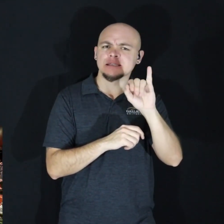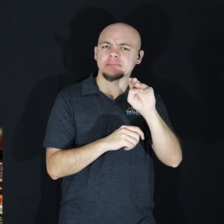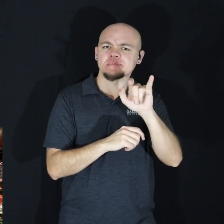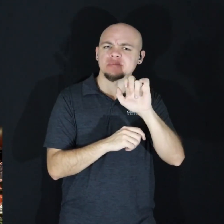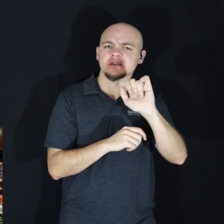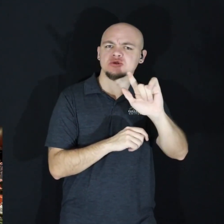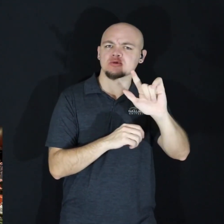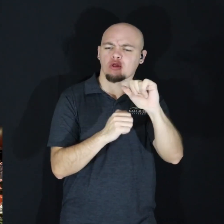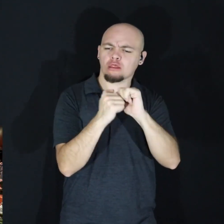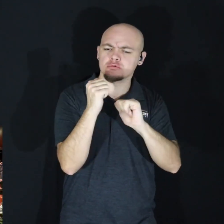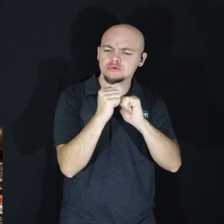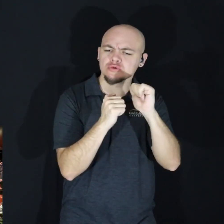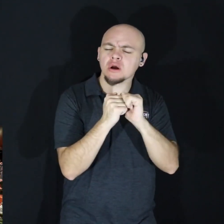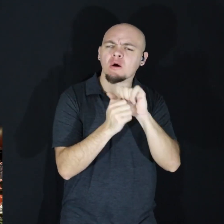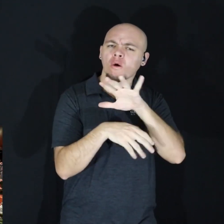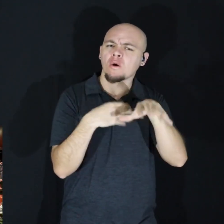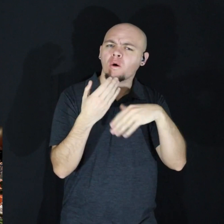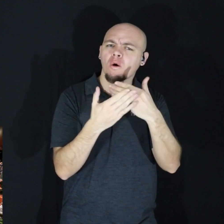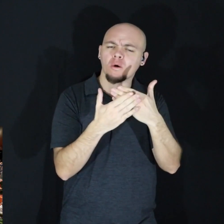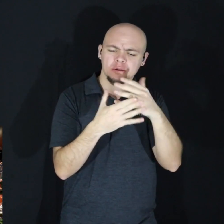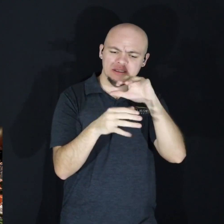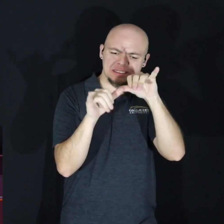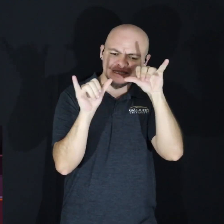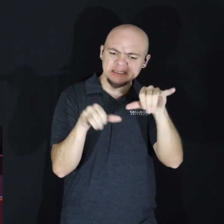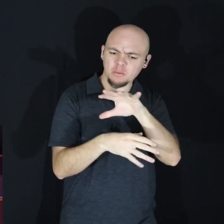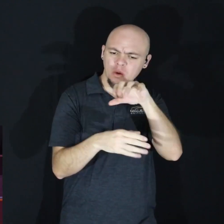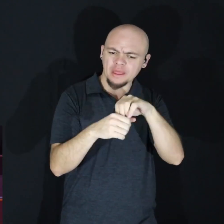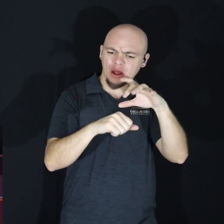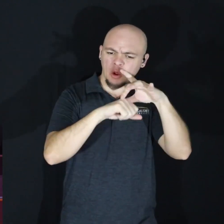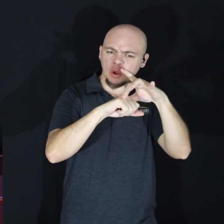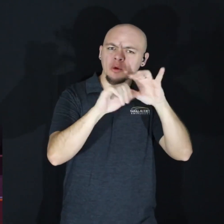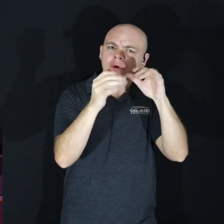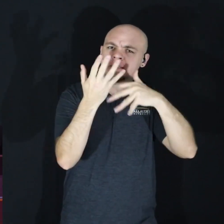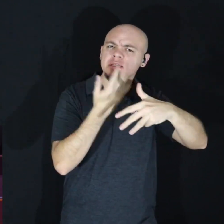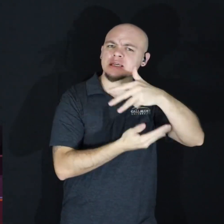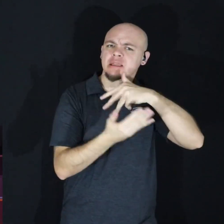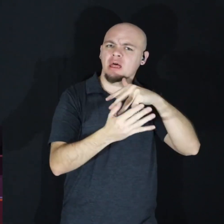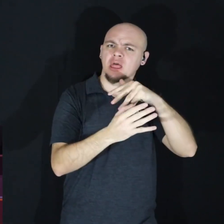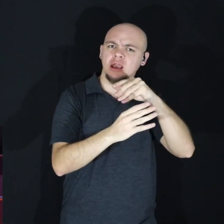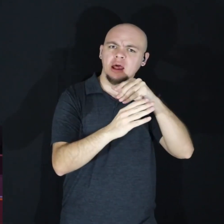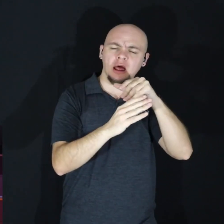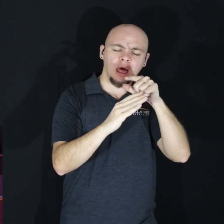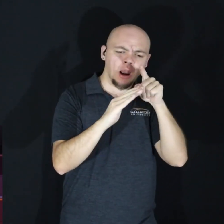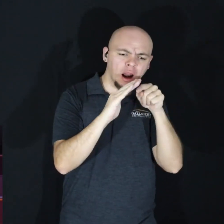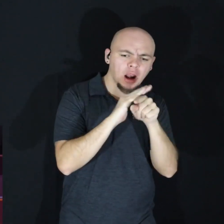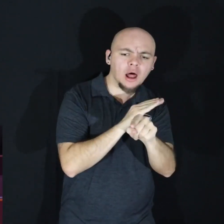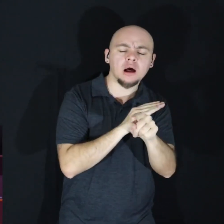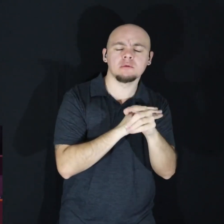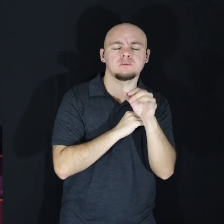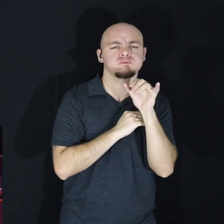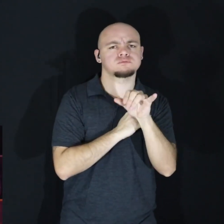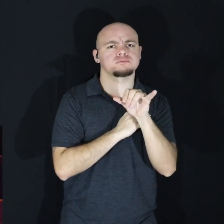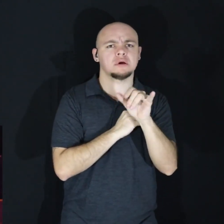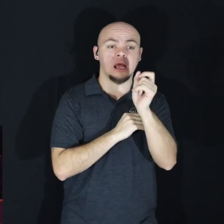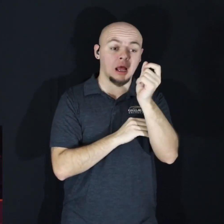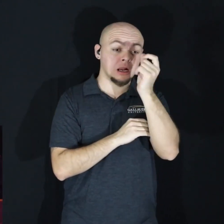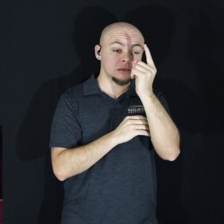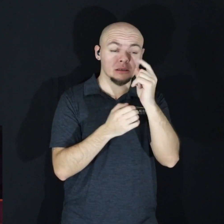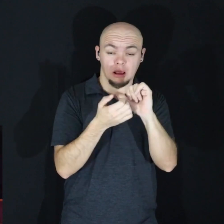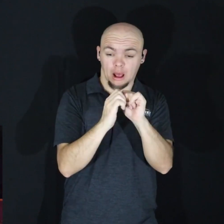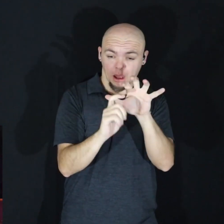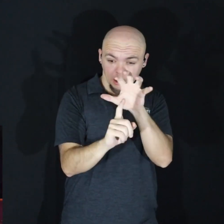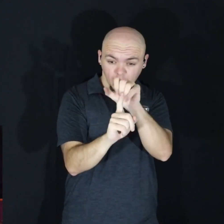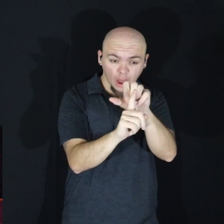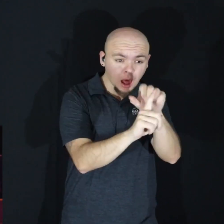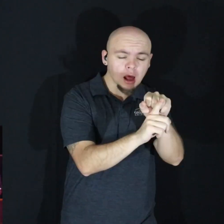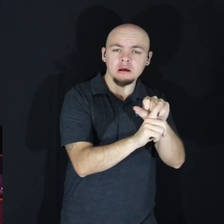all systems of our modern global society. And I get that it's hard to understand sometimes and to really grasp what